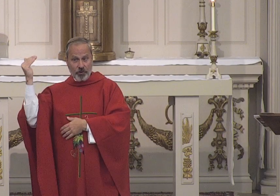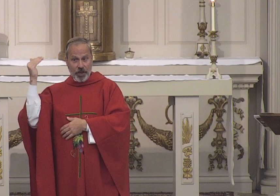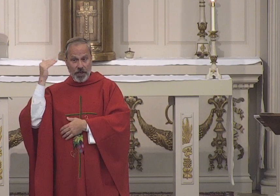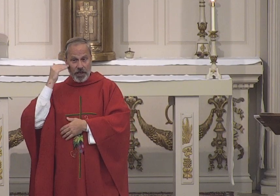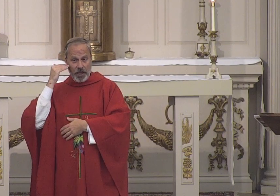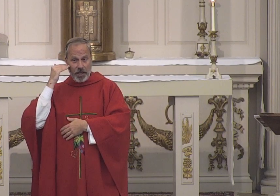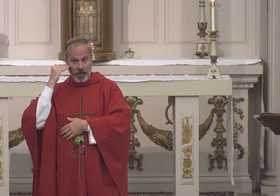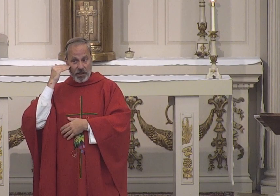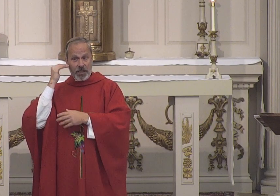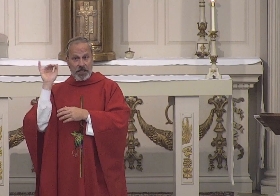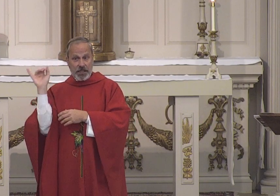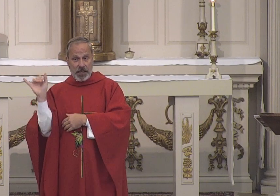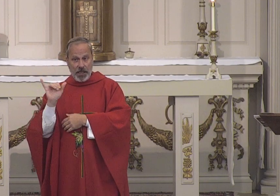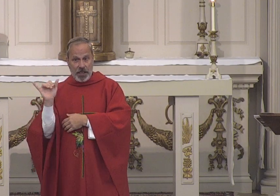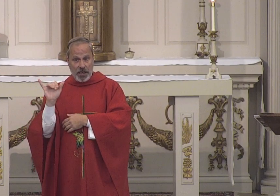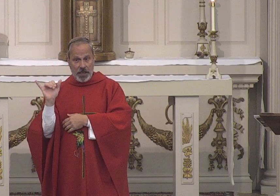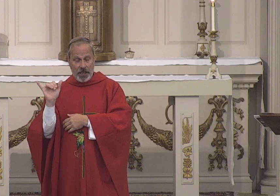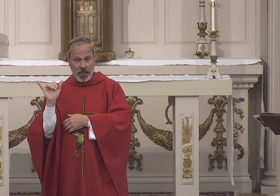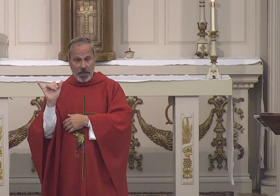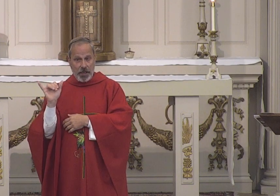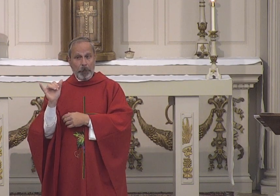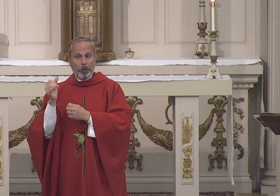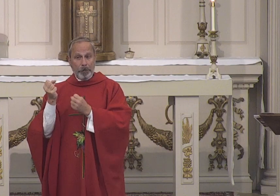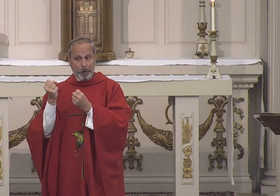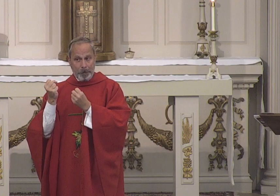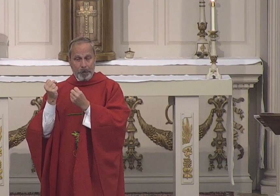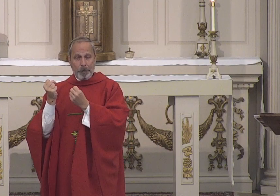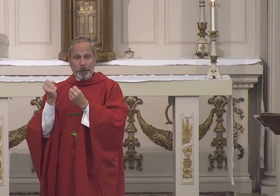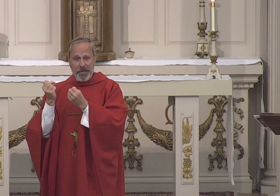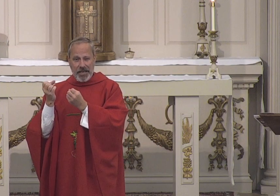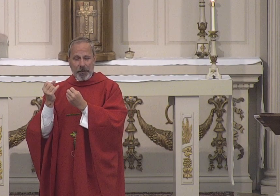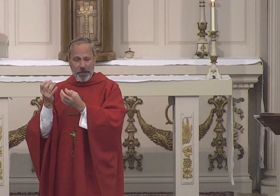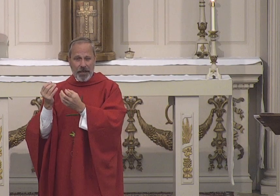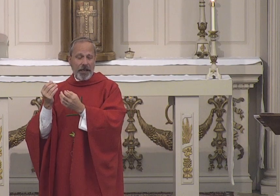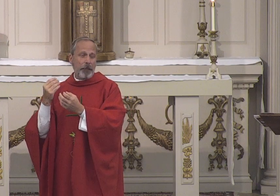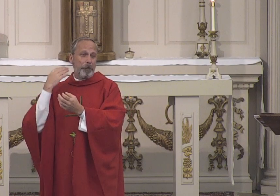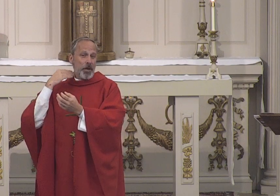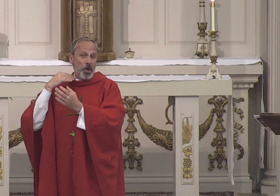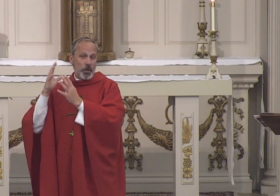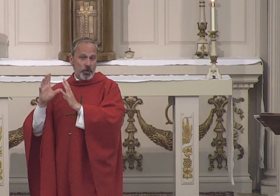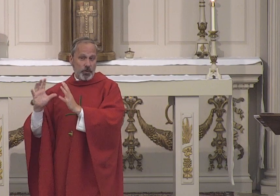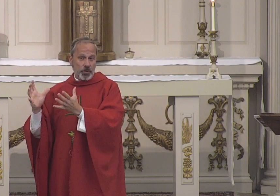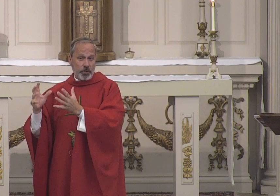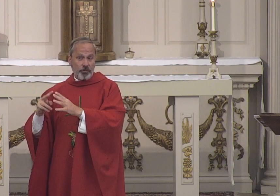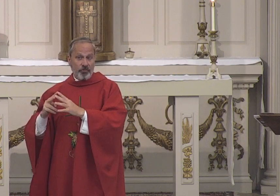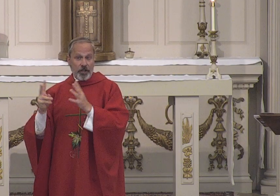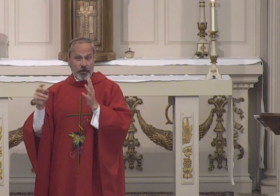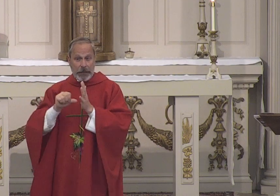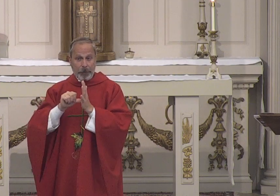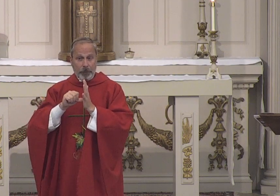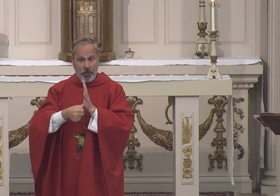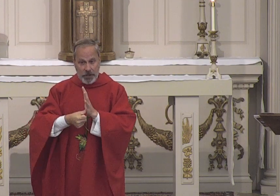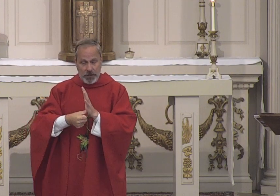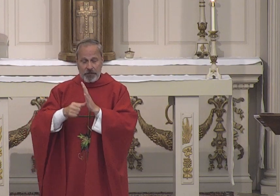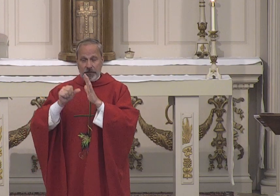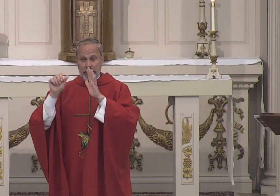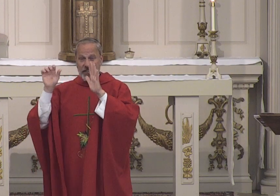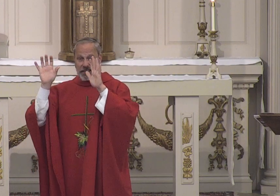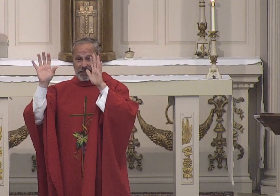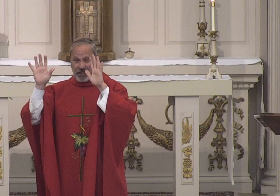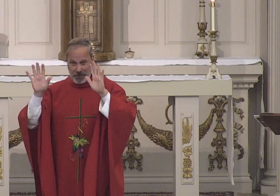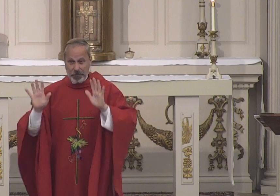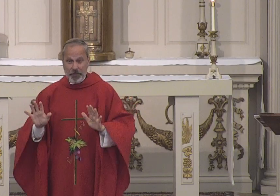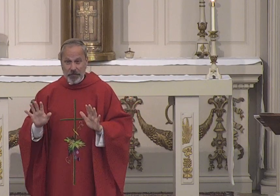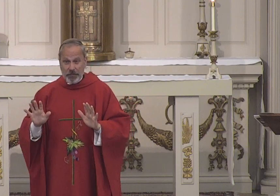still, and today we remember the martyrs from the Korean martyrs.